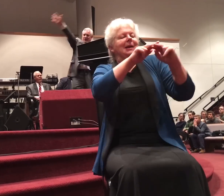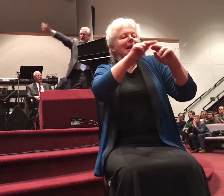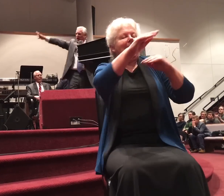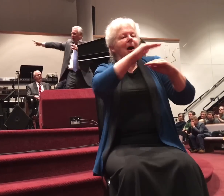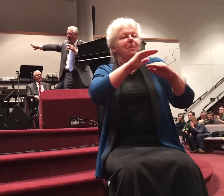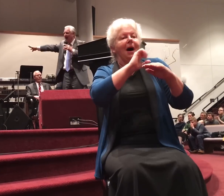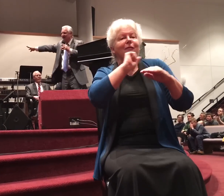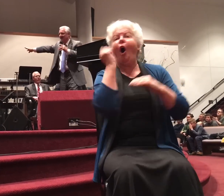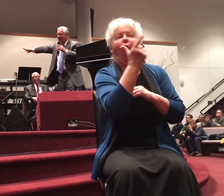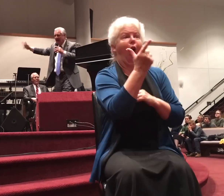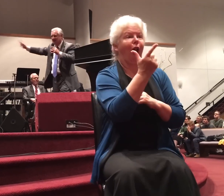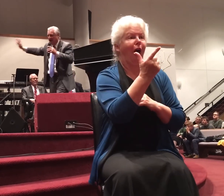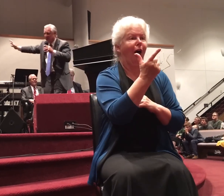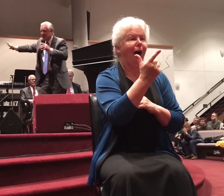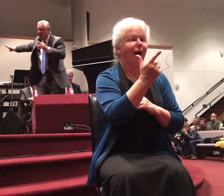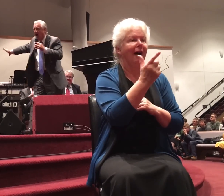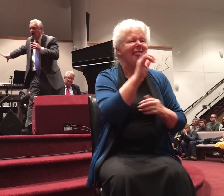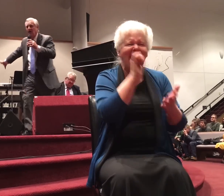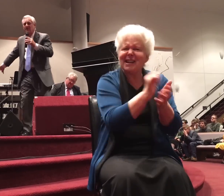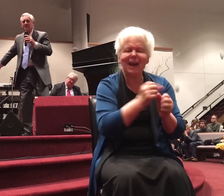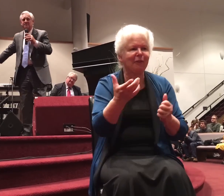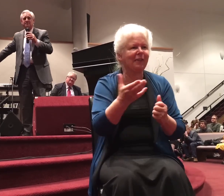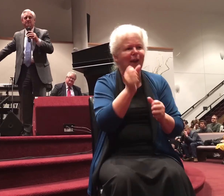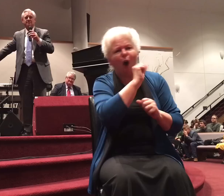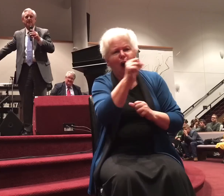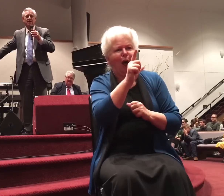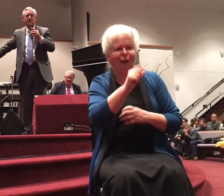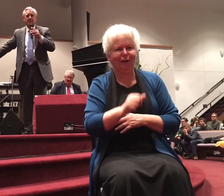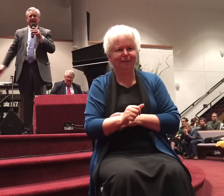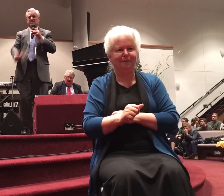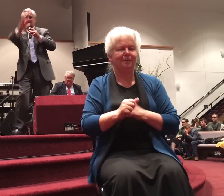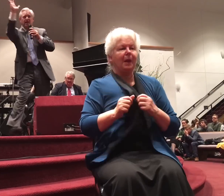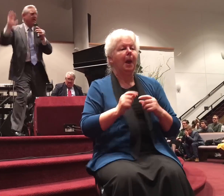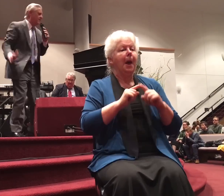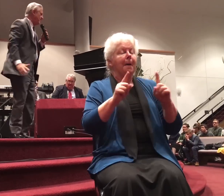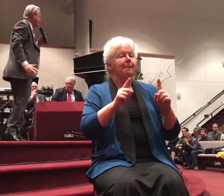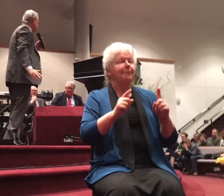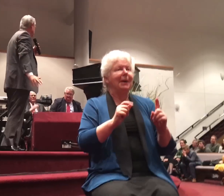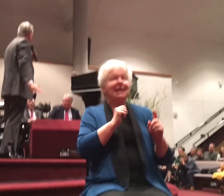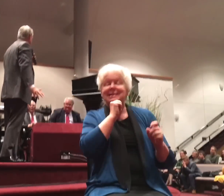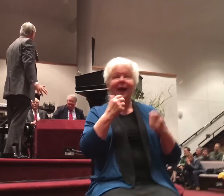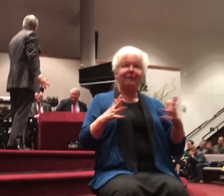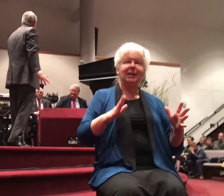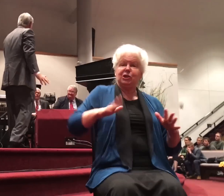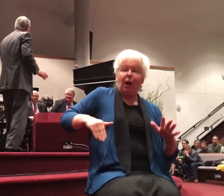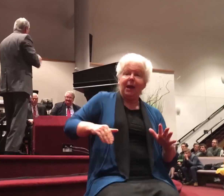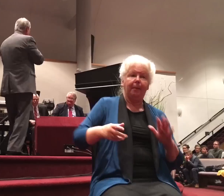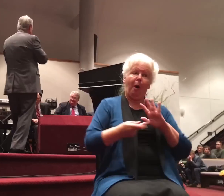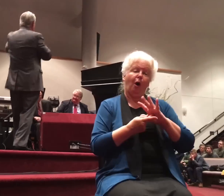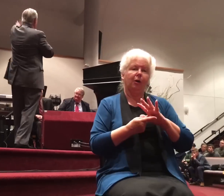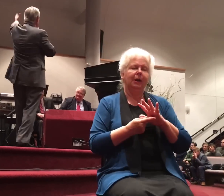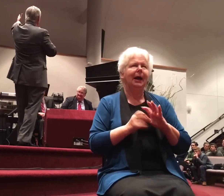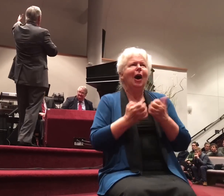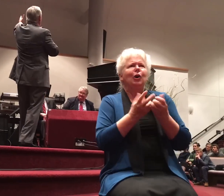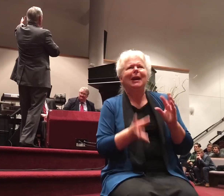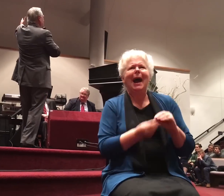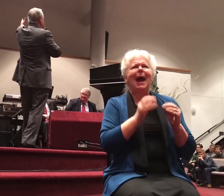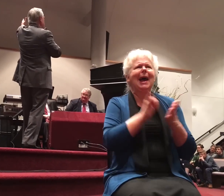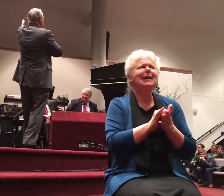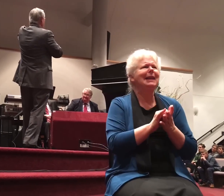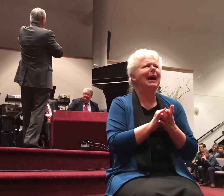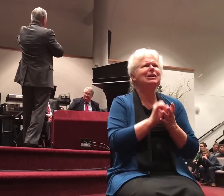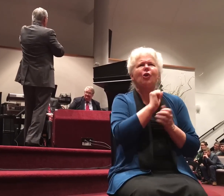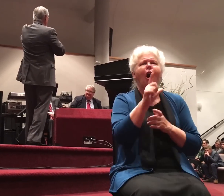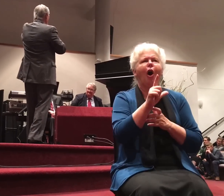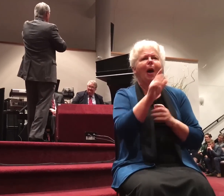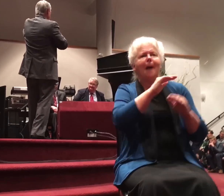That covers a whole lot. That covers it all. But he's still not finished. How can I add to all? Well, he